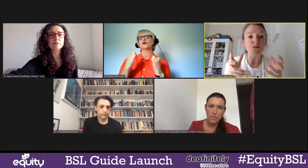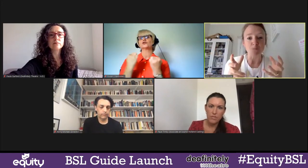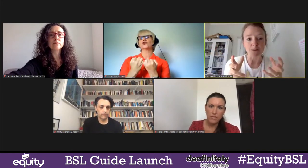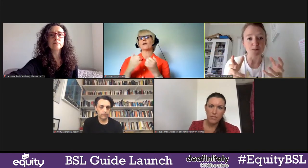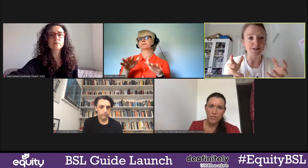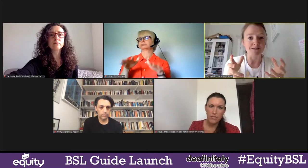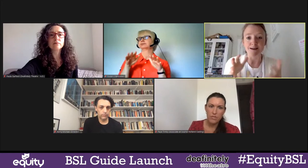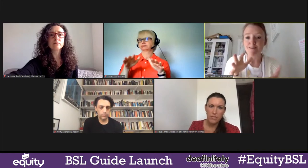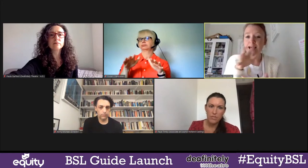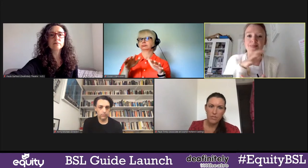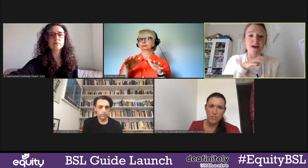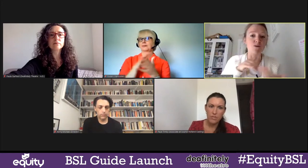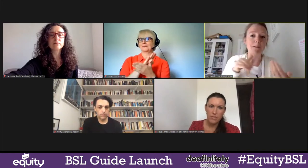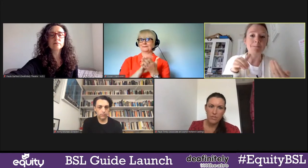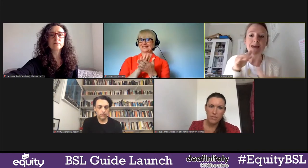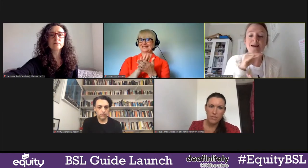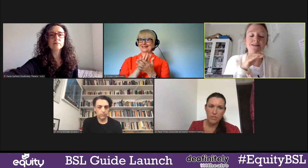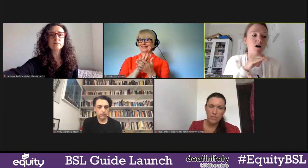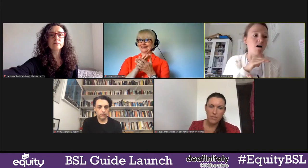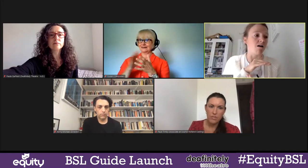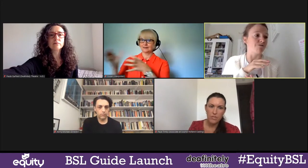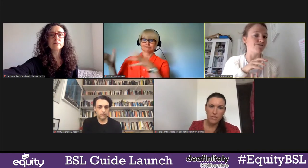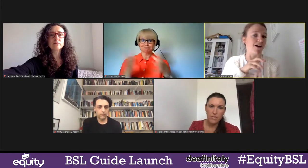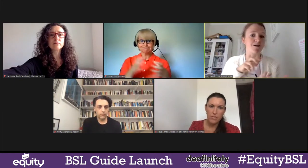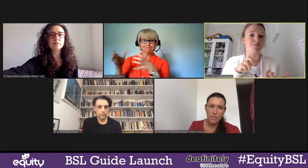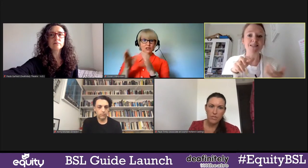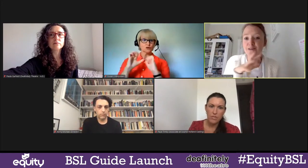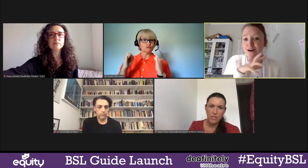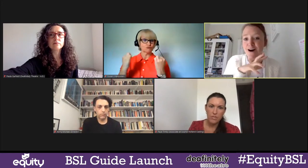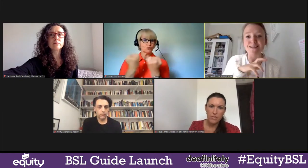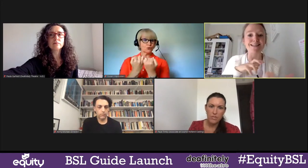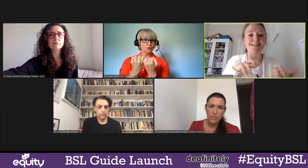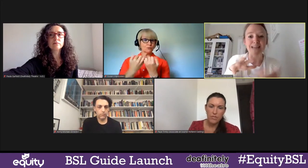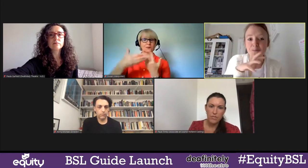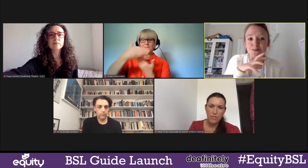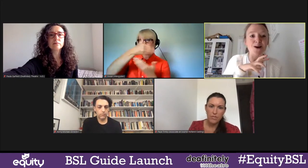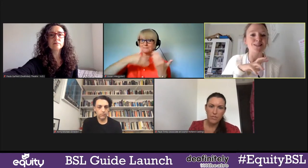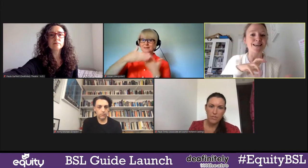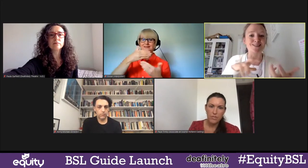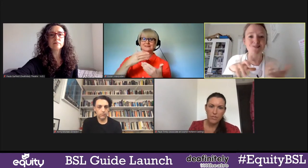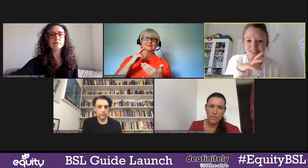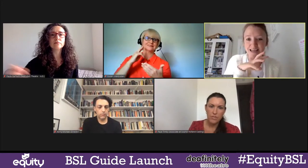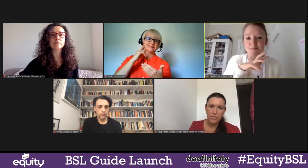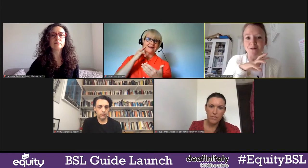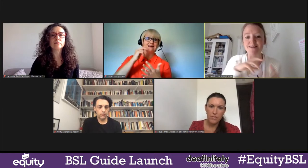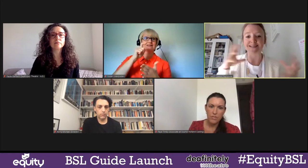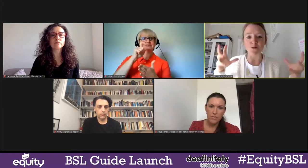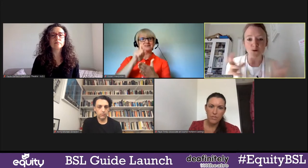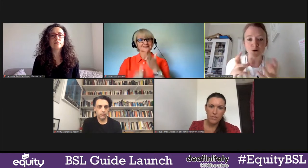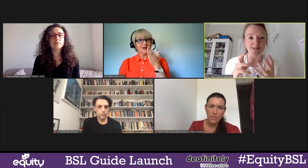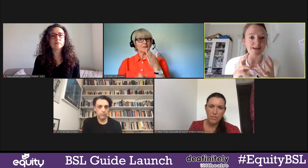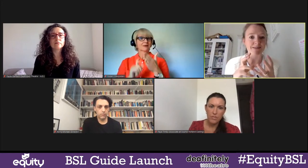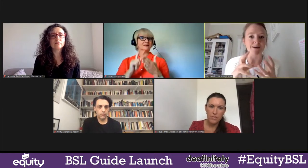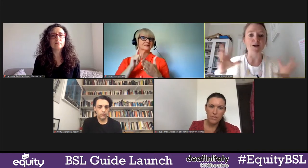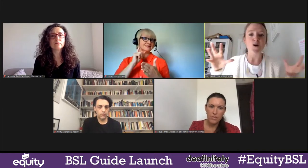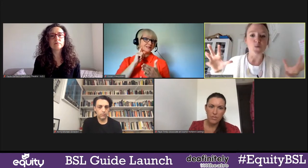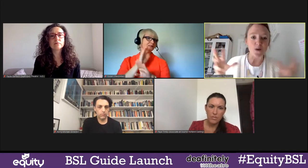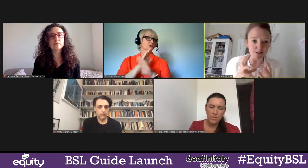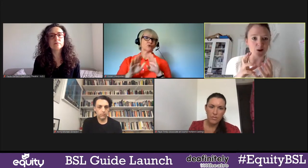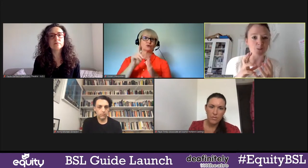people together, and they were a mix of deaf artists, disabled artists, non-disabled artists, all coming together with